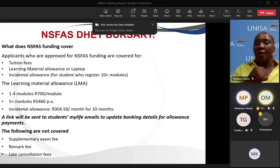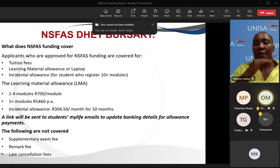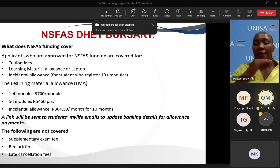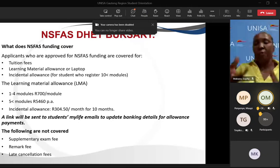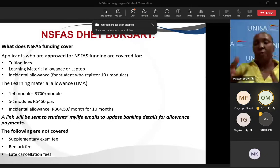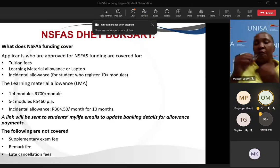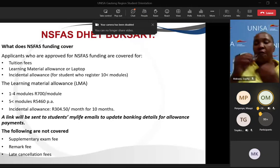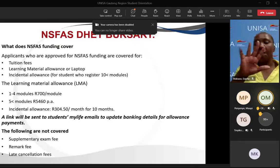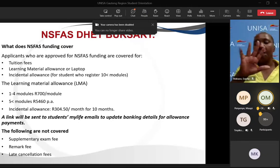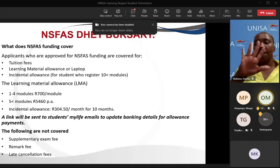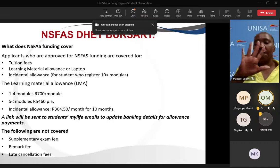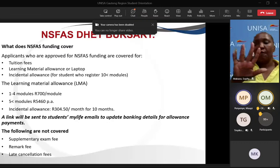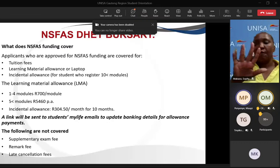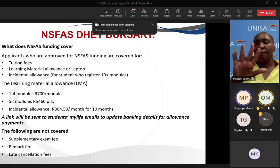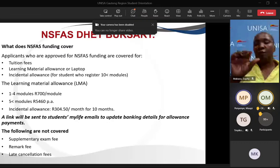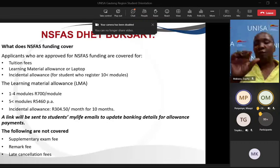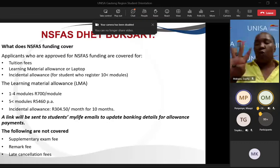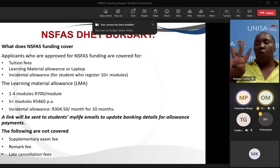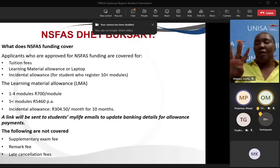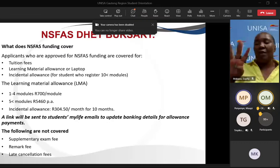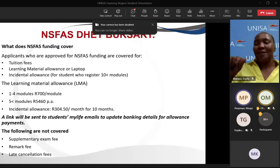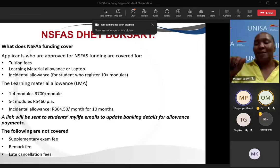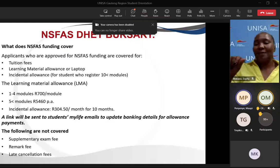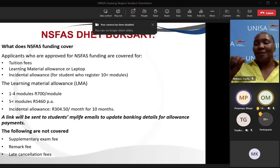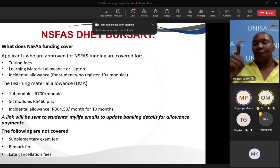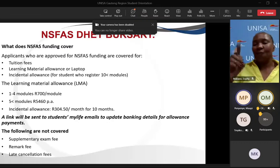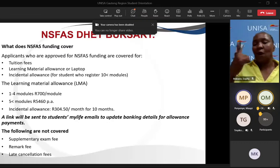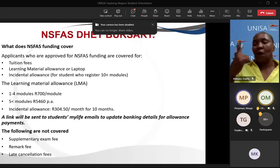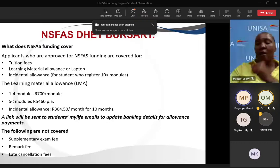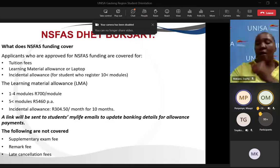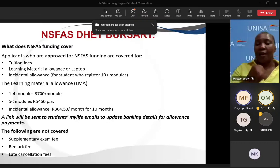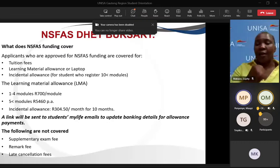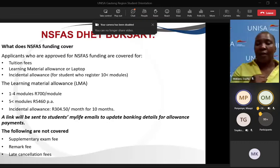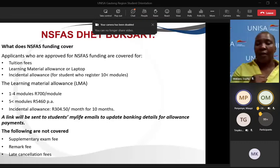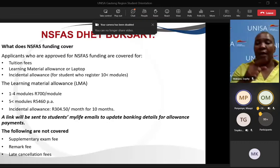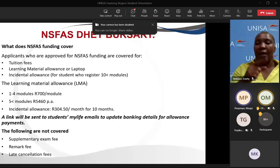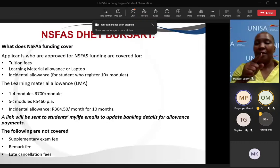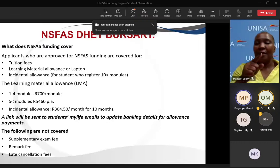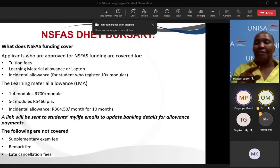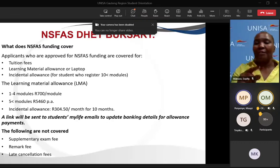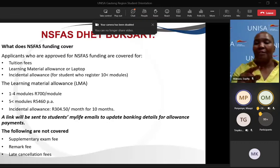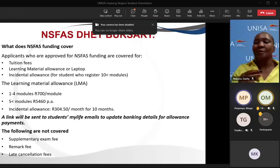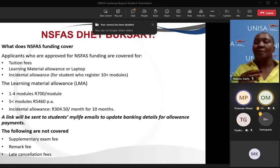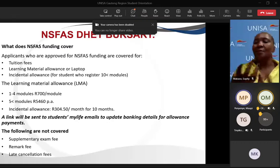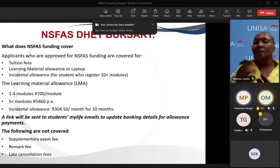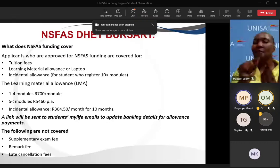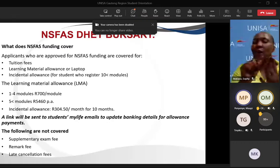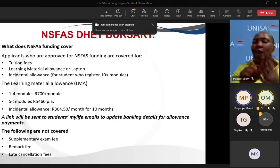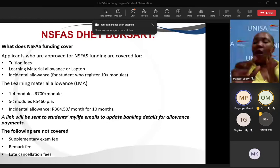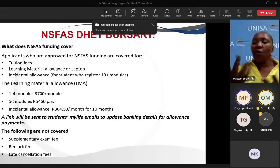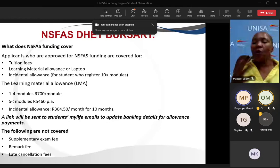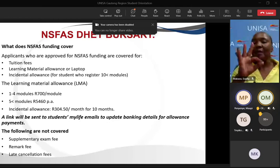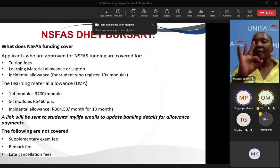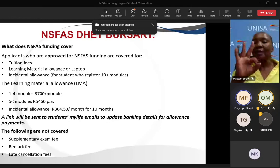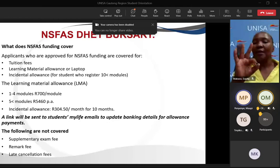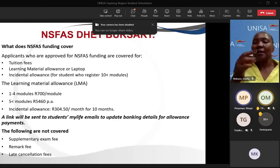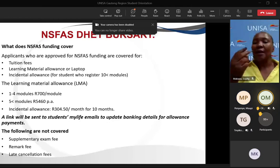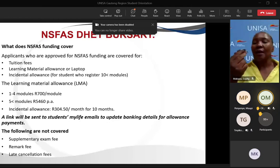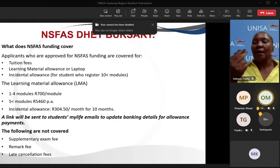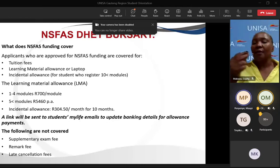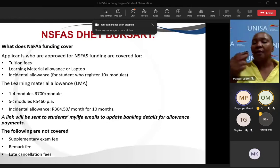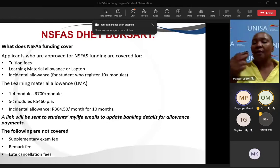for the year the incidental allowance is calculated at 3400 and 50